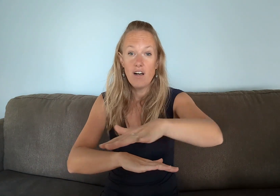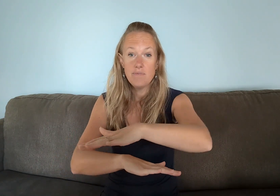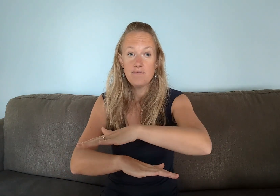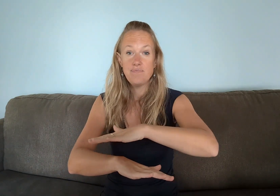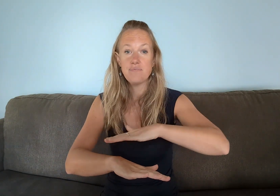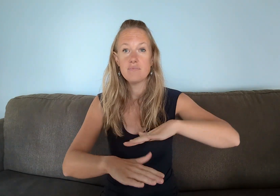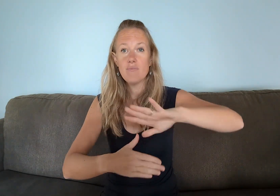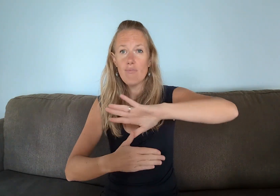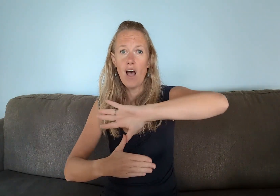all